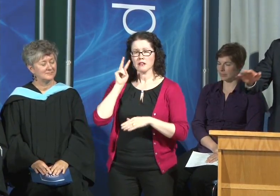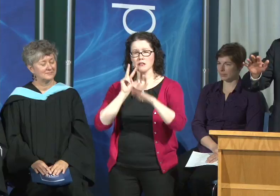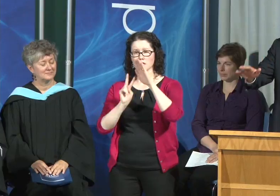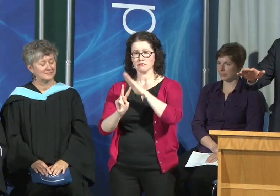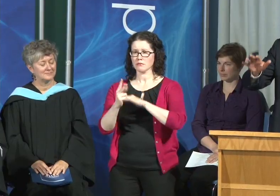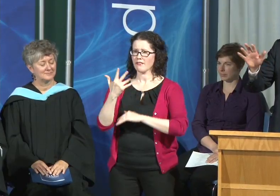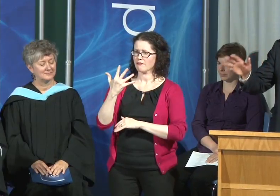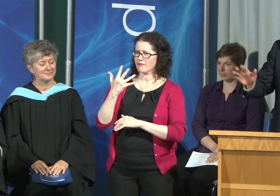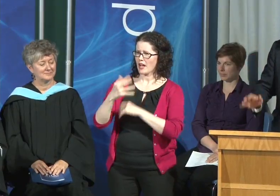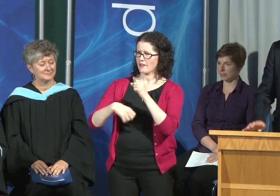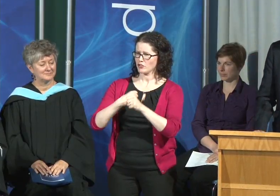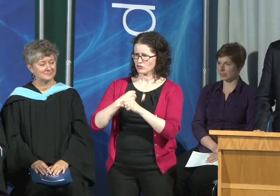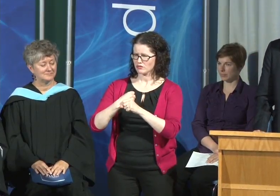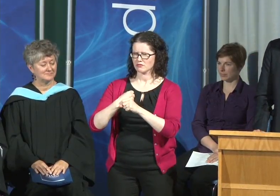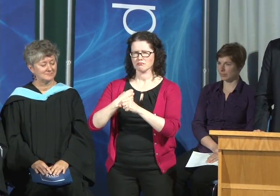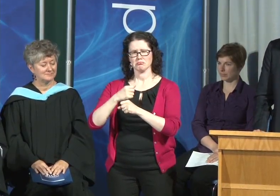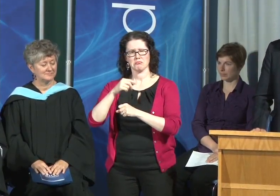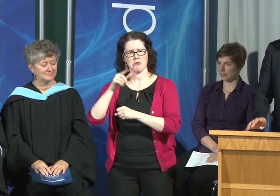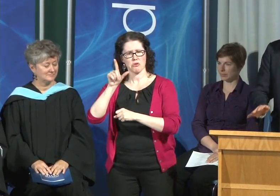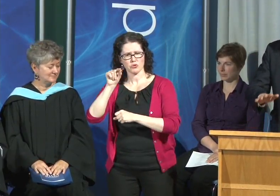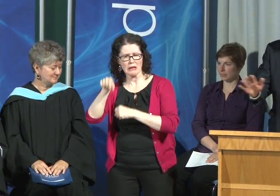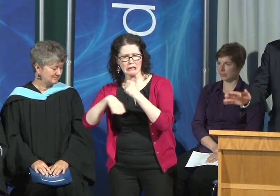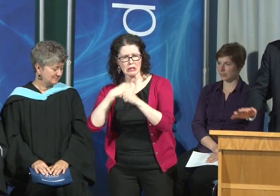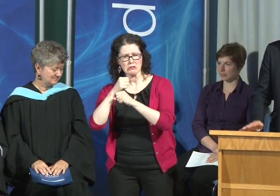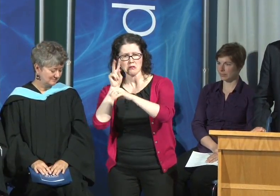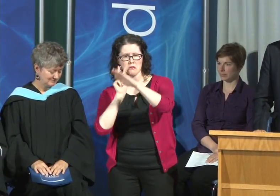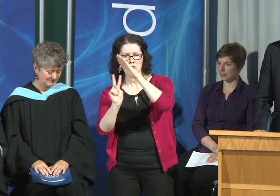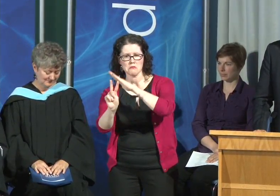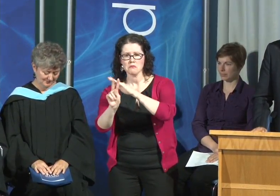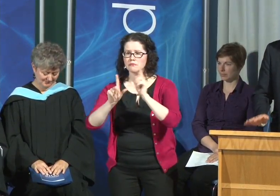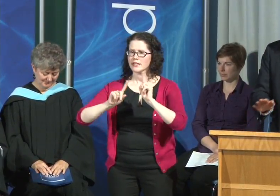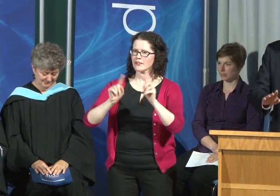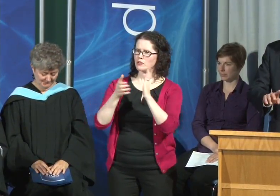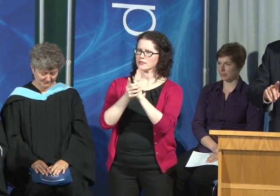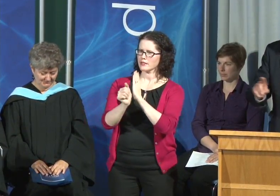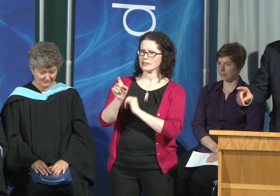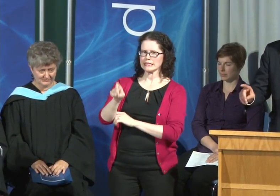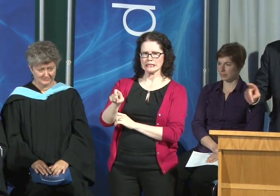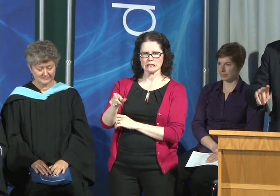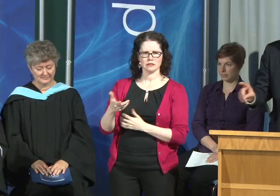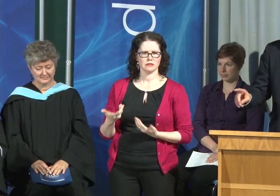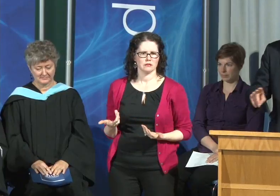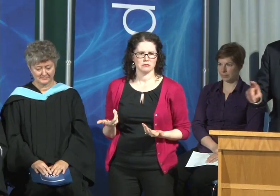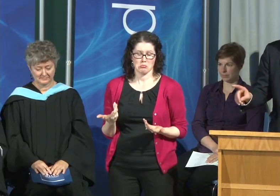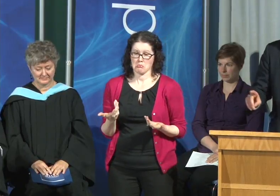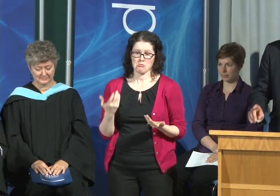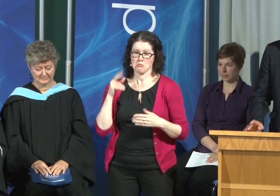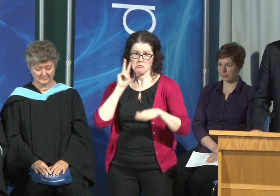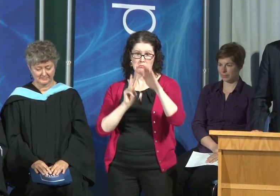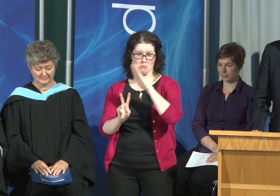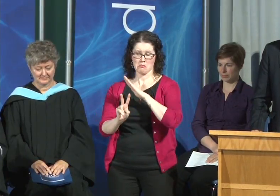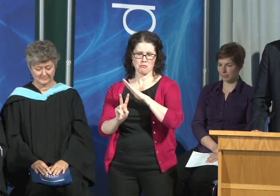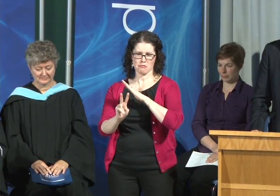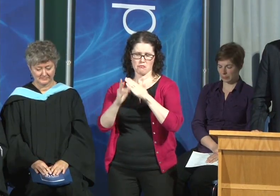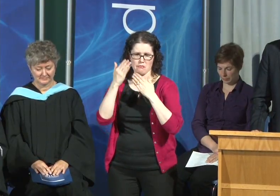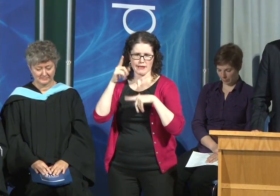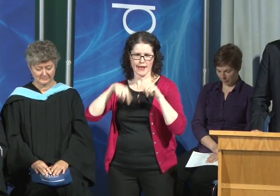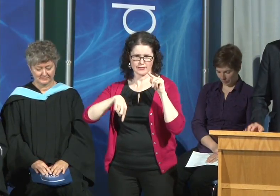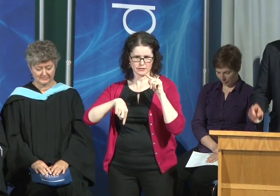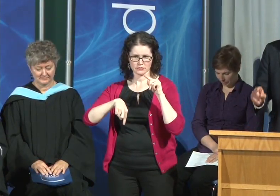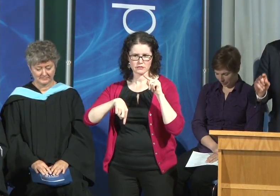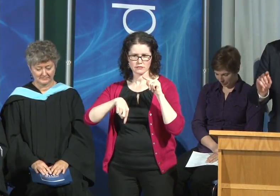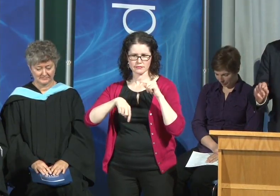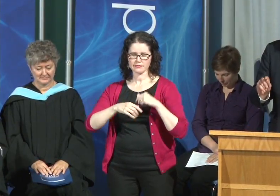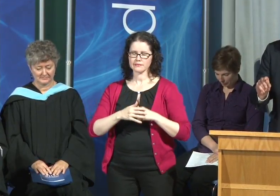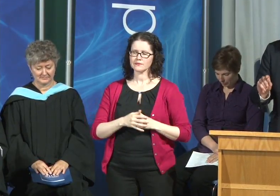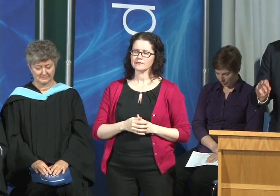10 years or 15 years or 20 years, you're going to need different skills. I can't tell you what the jobs of the future will be, but